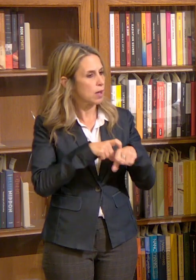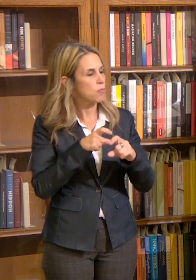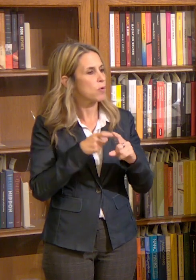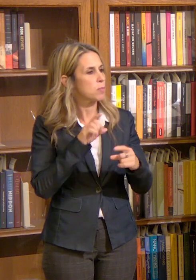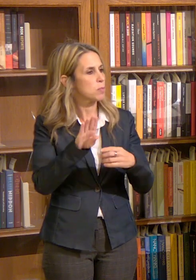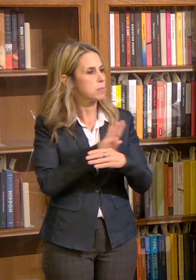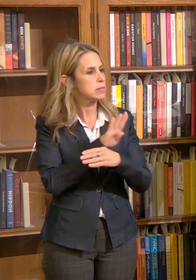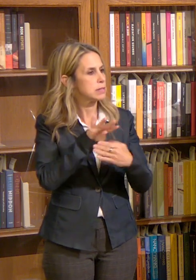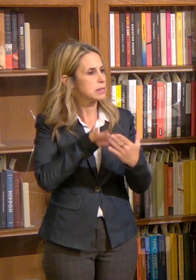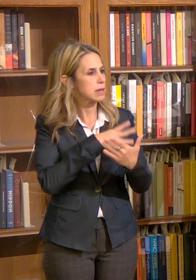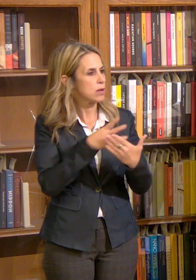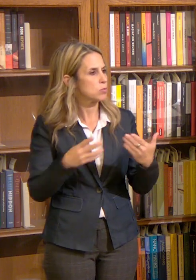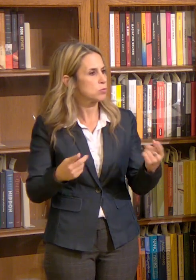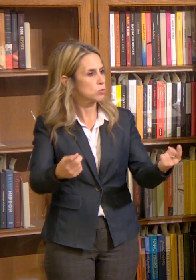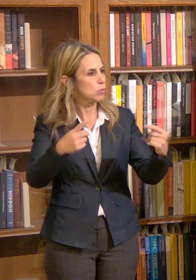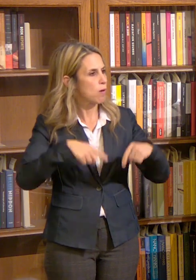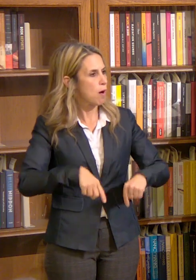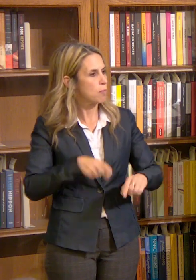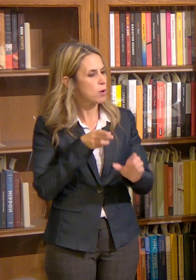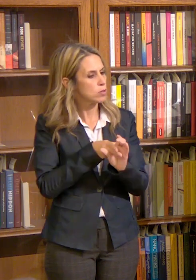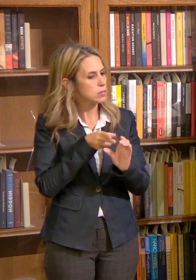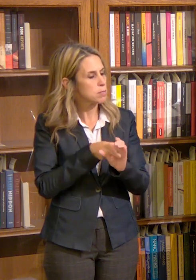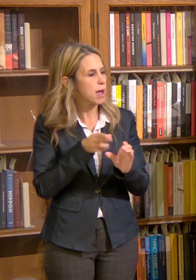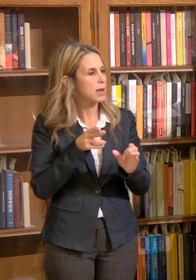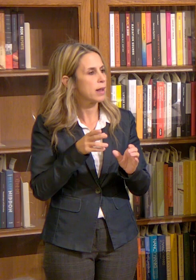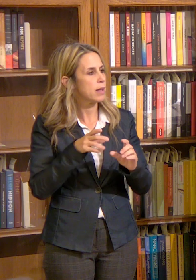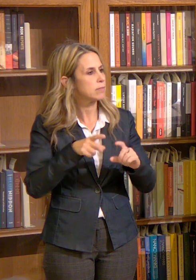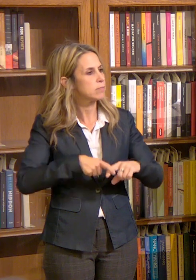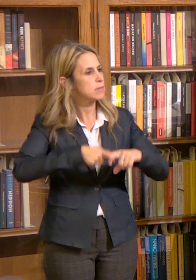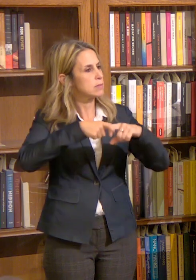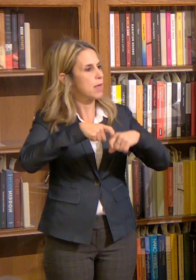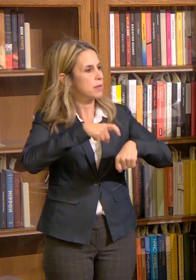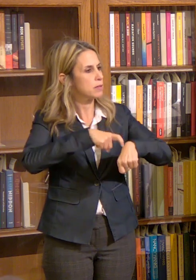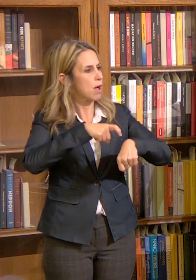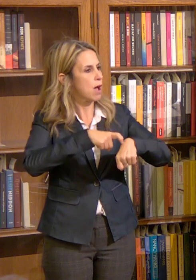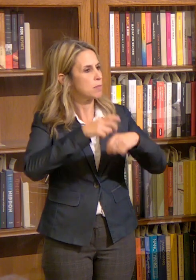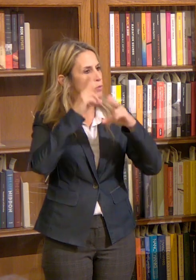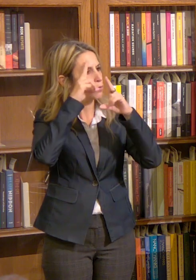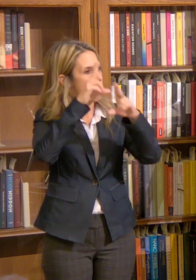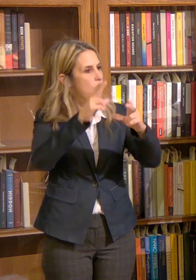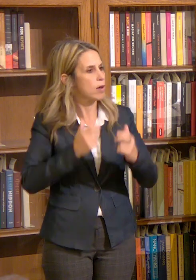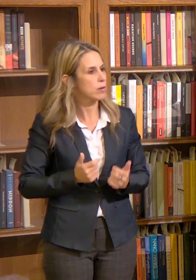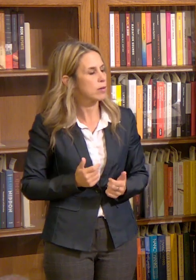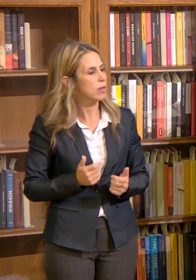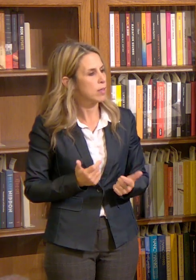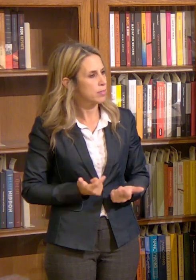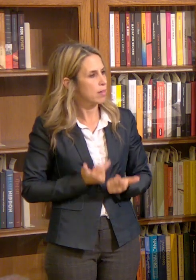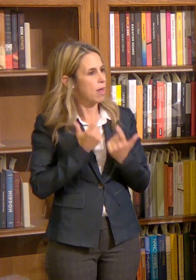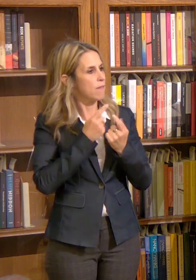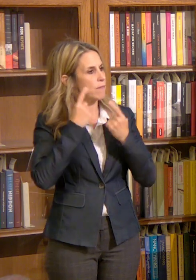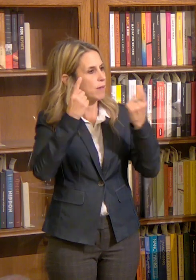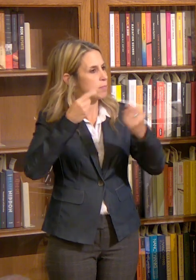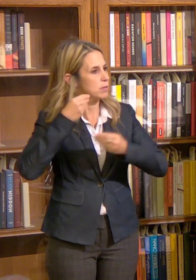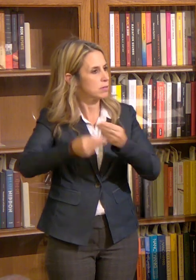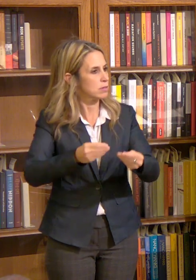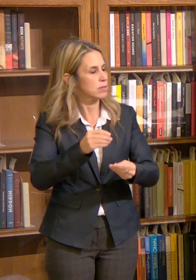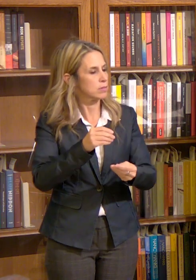busy schedules to come and participate and set aside time to honor The Life and Legacy of Dr